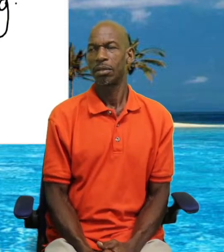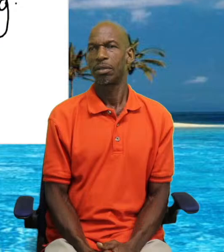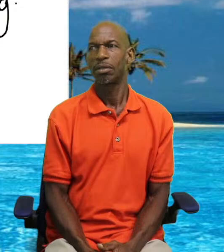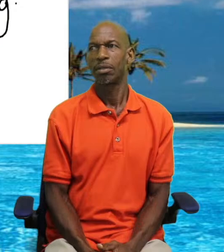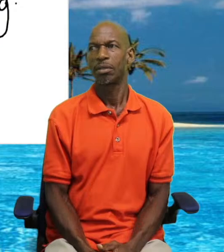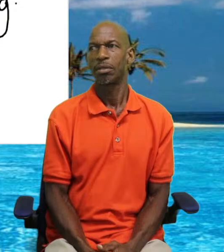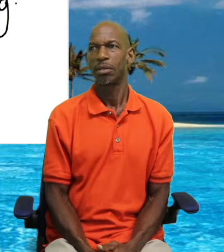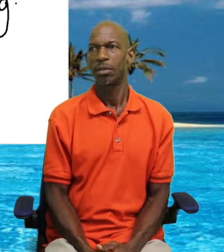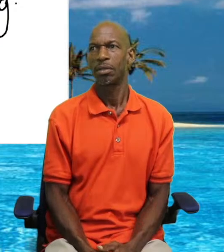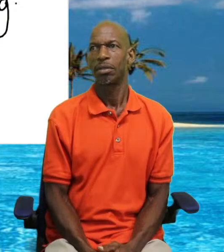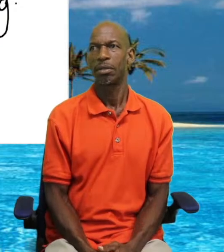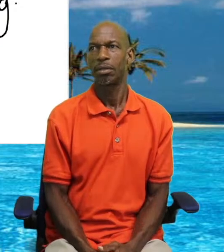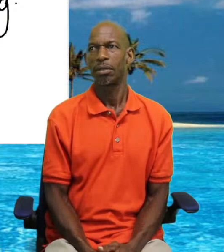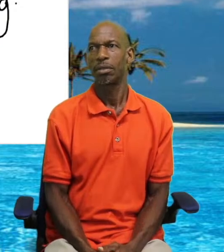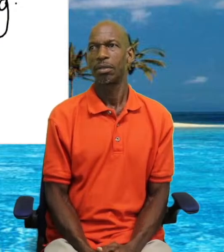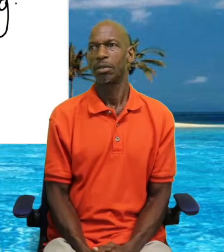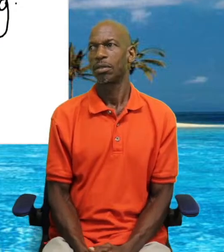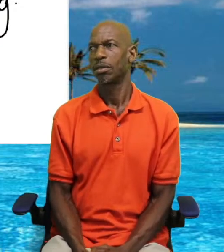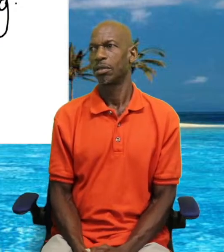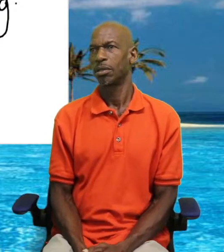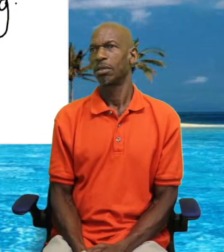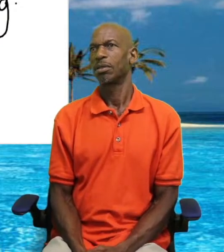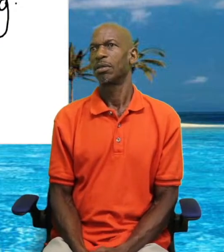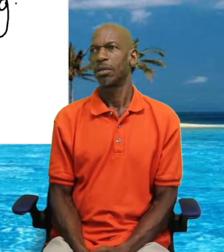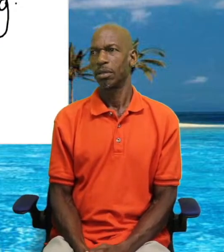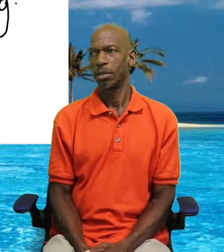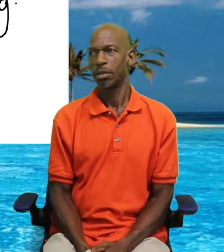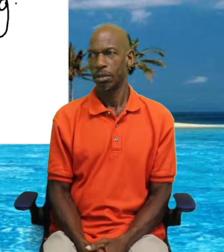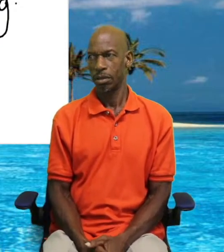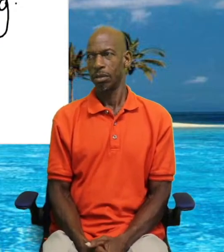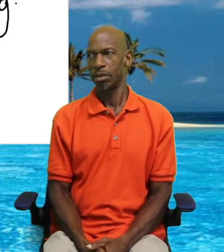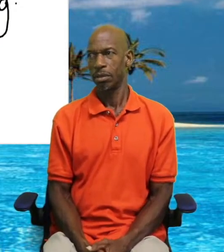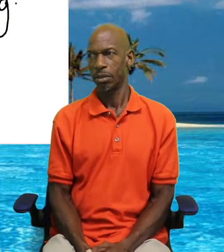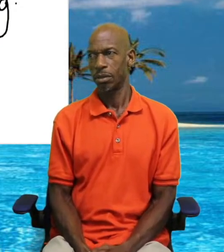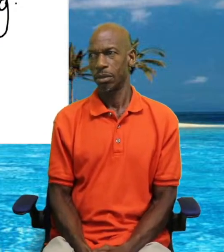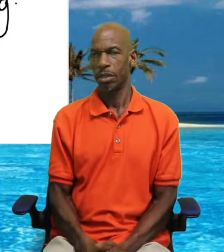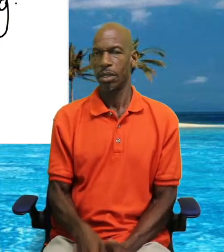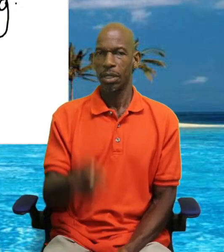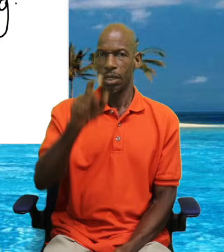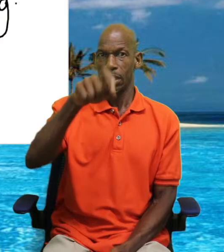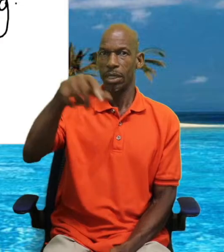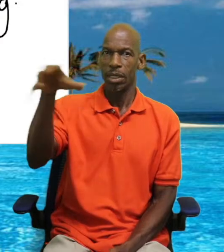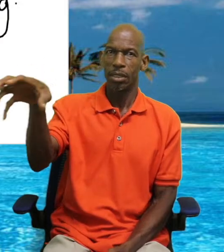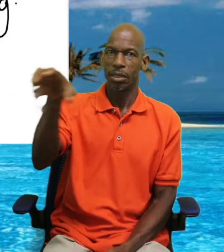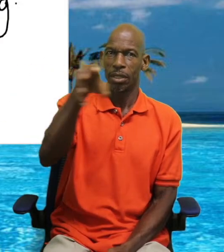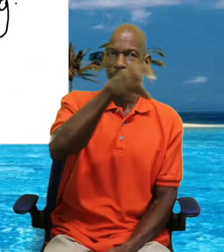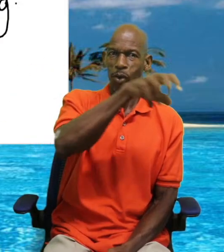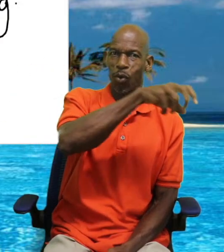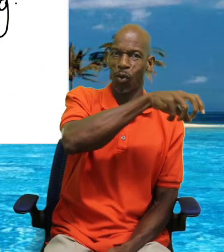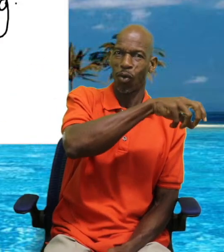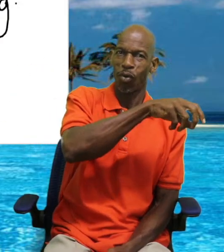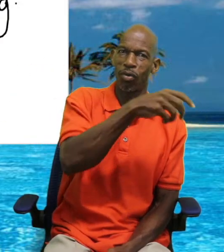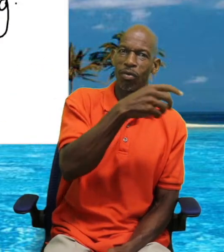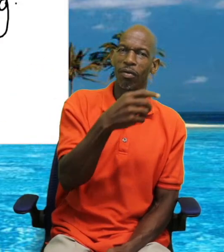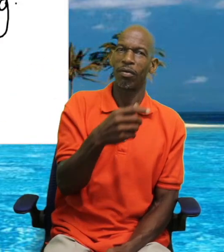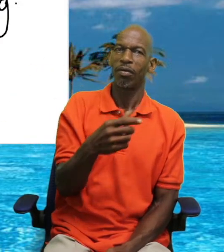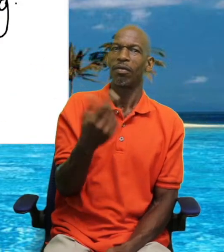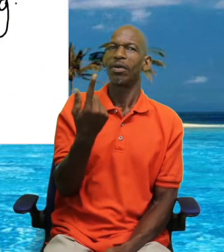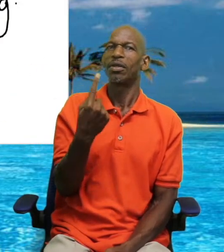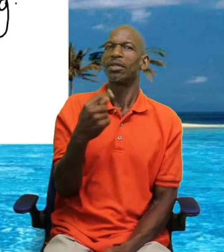do. We cannot, we taken off, we had to take off